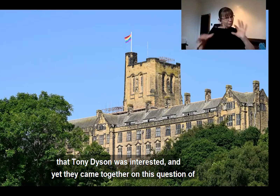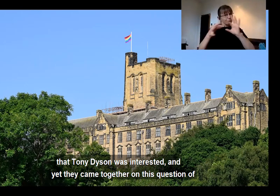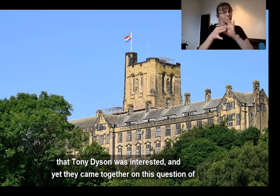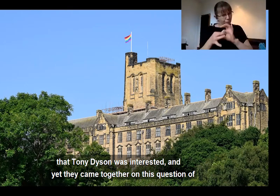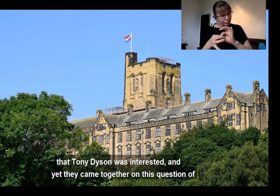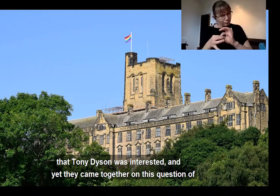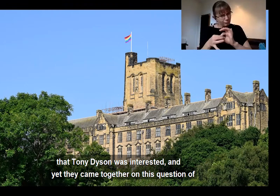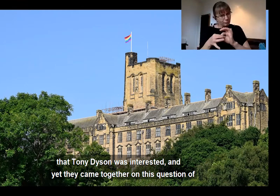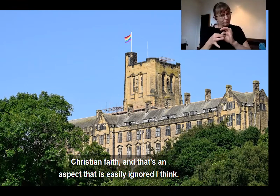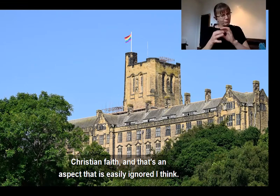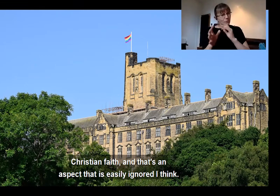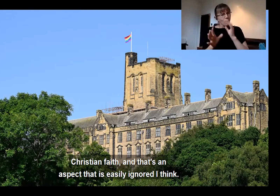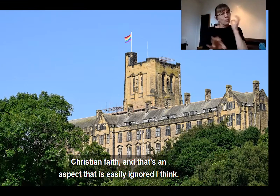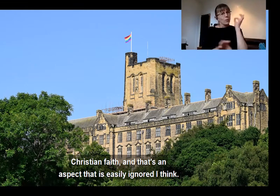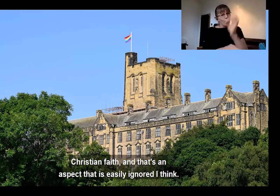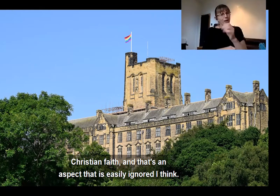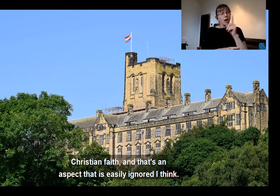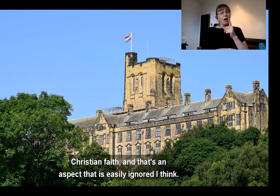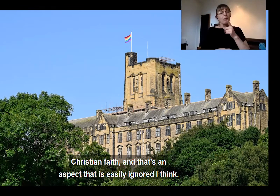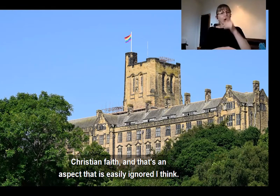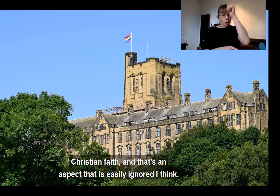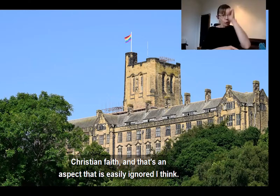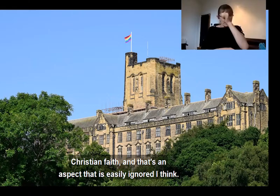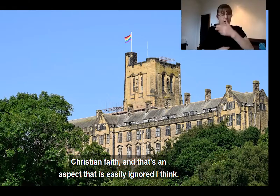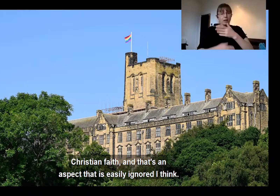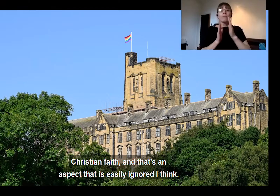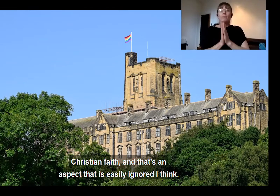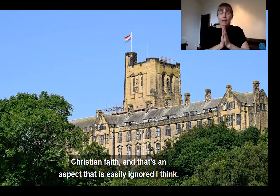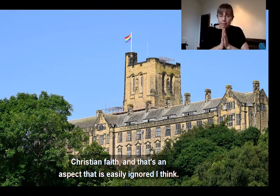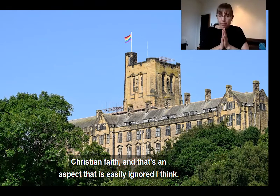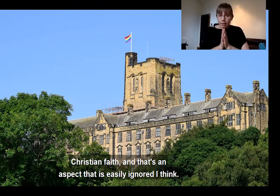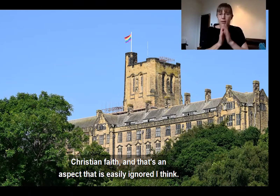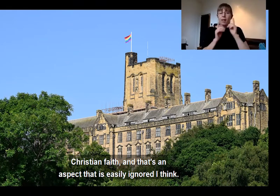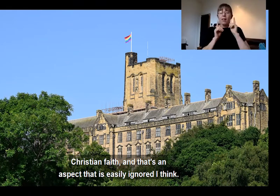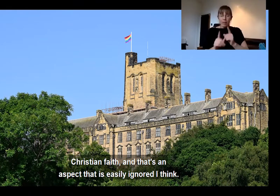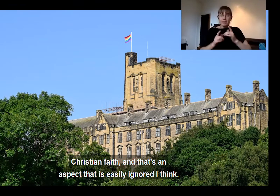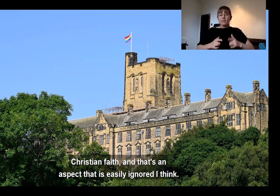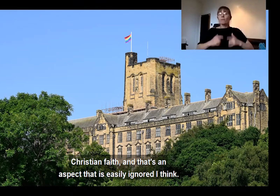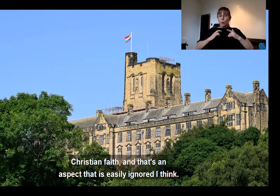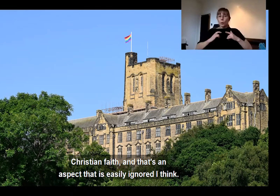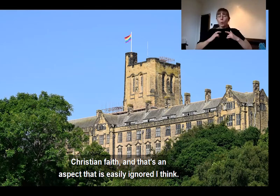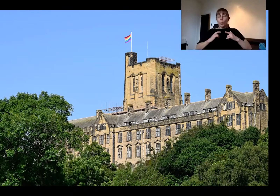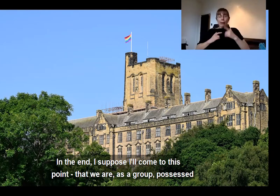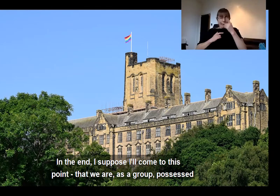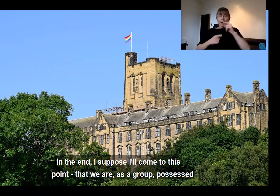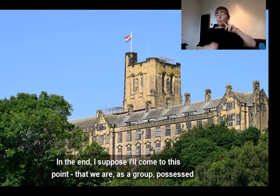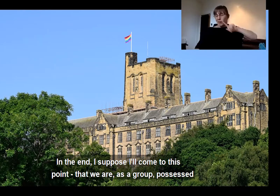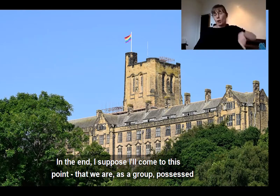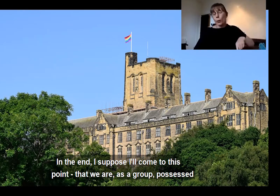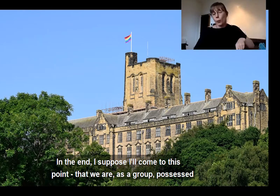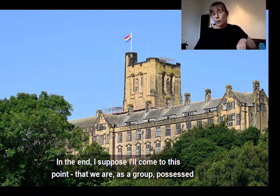this question of Christian faith. And that's an aspect that is easily ignored, I think.